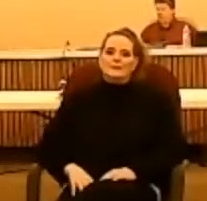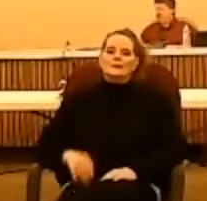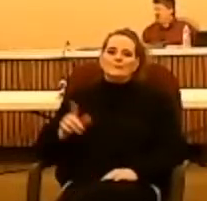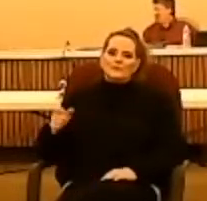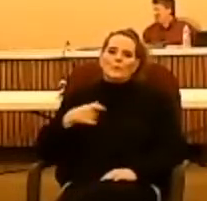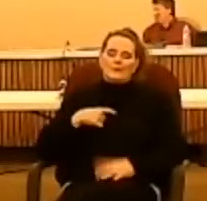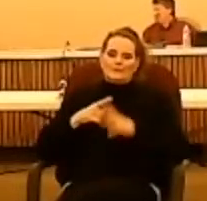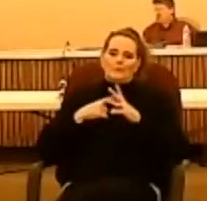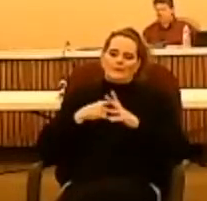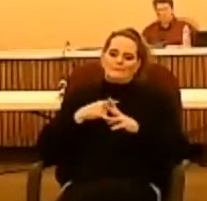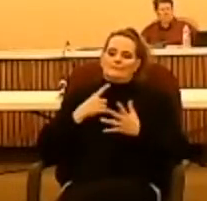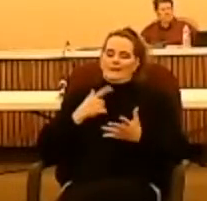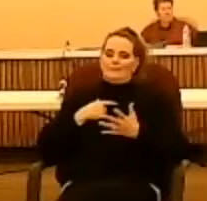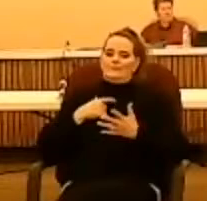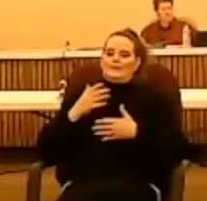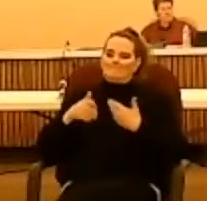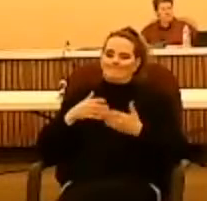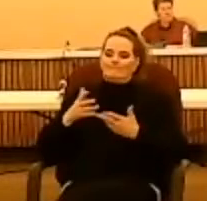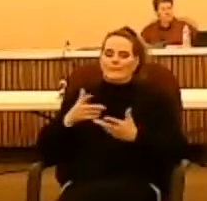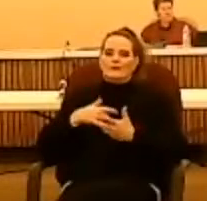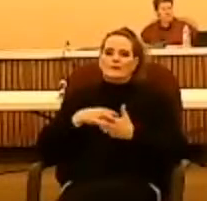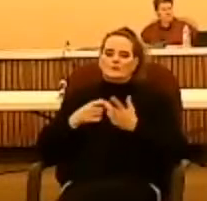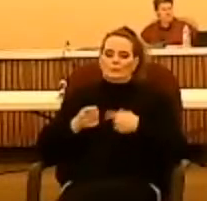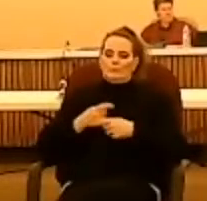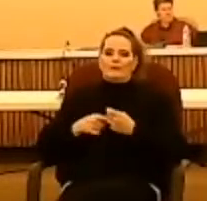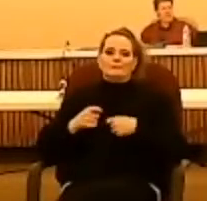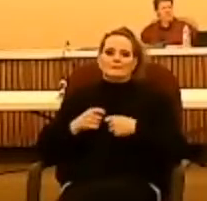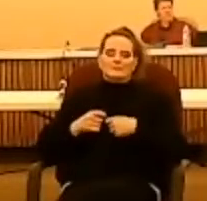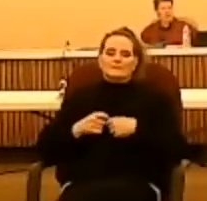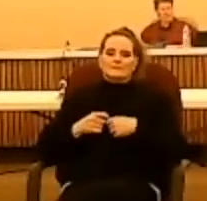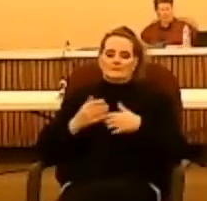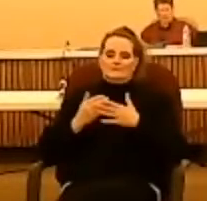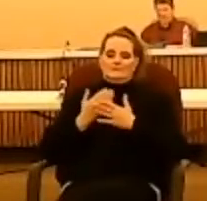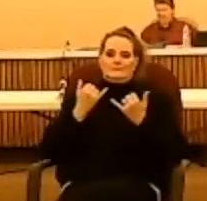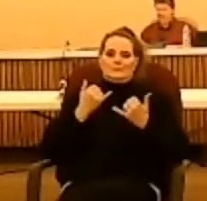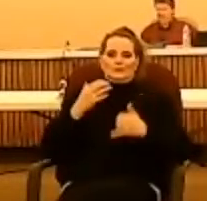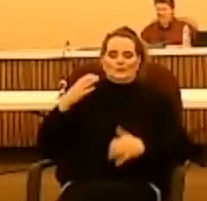time. So all those guys are making their mark?